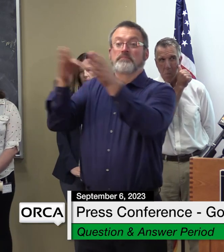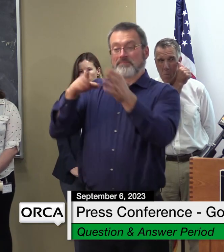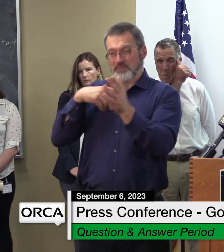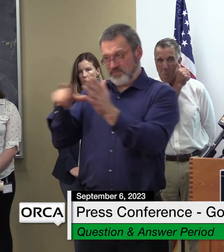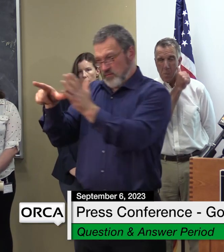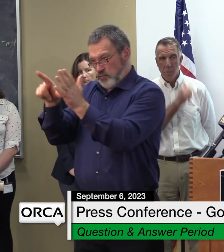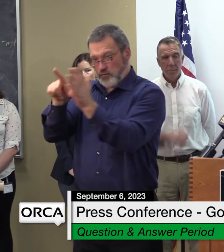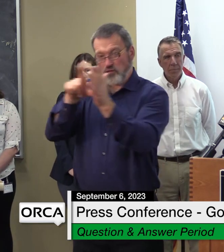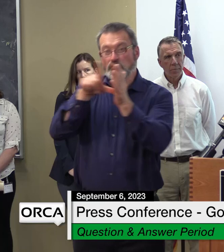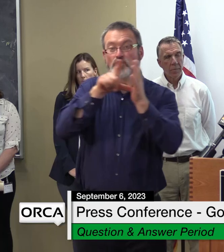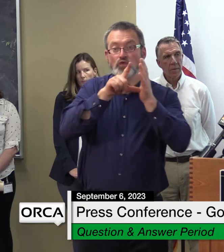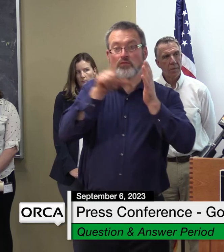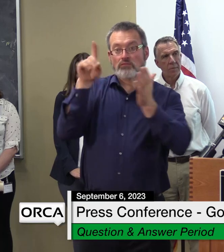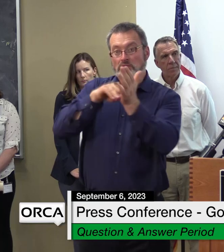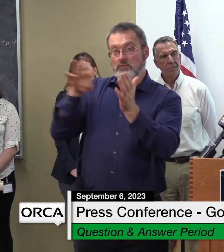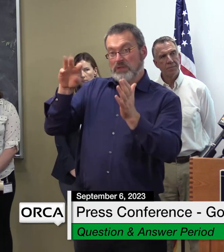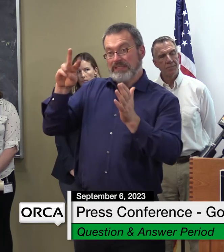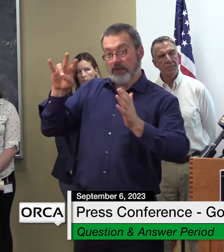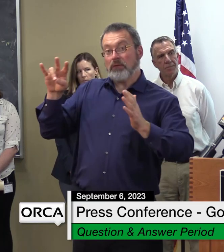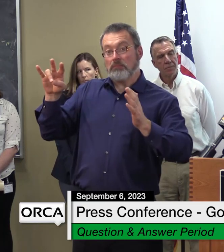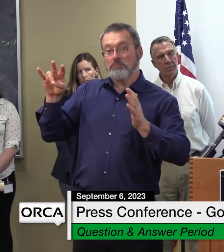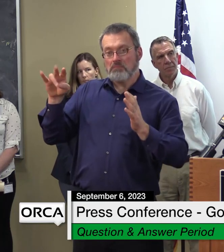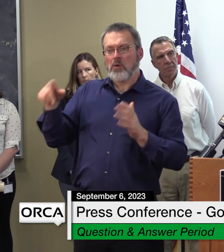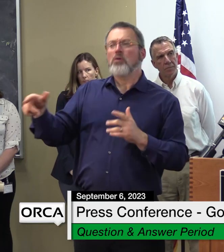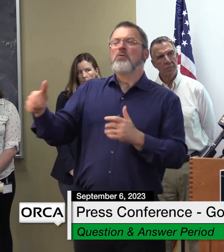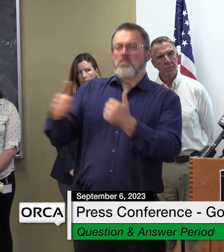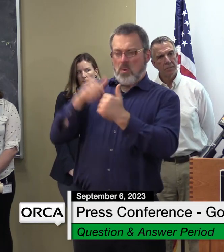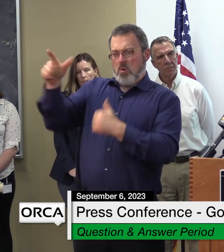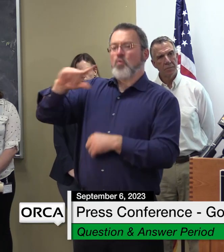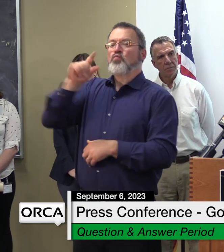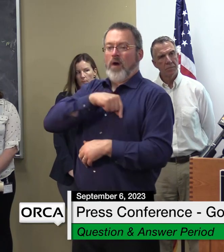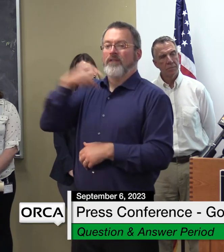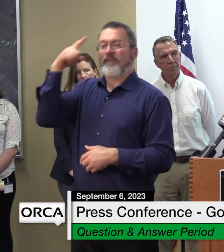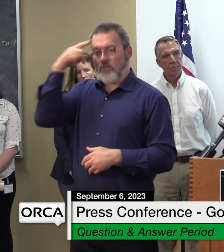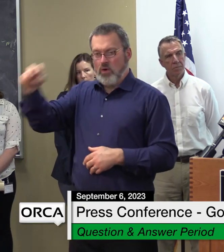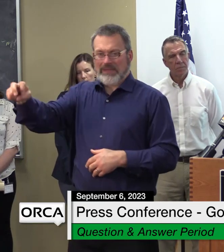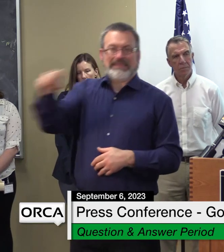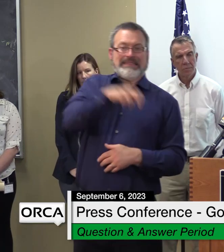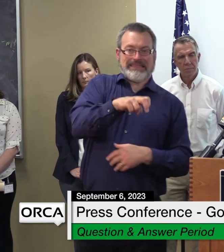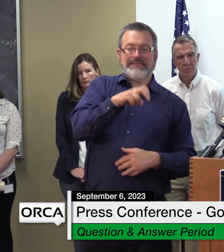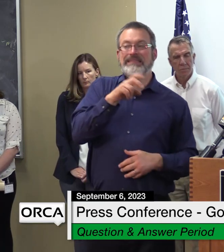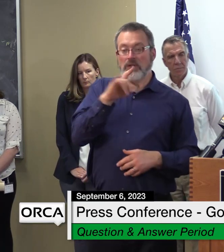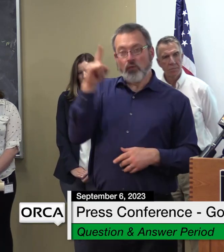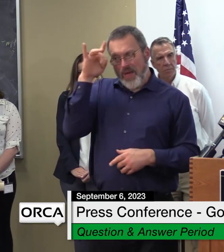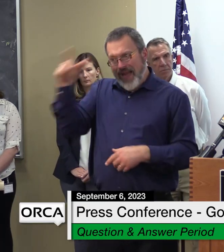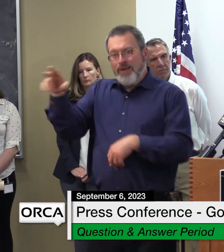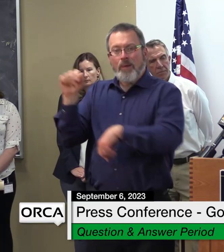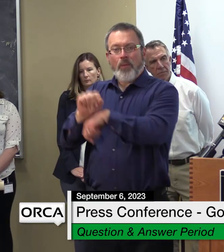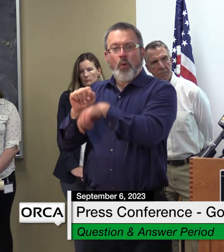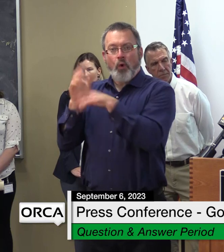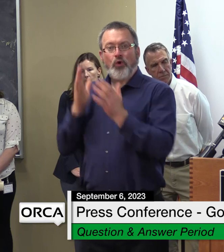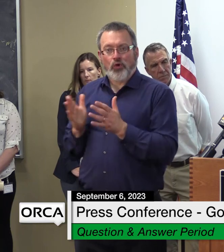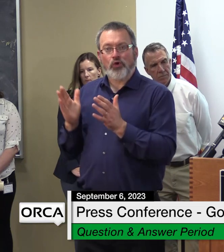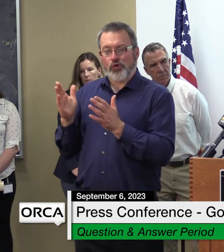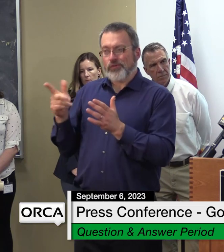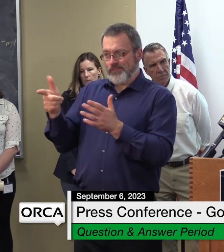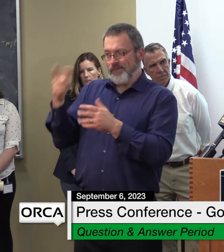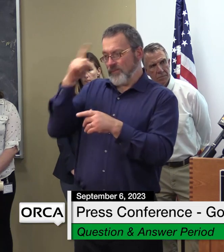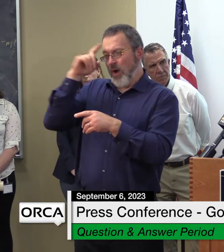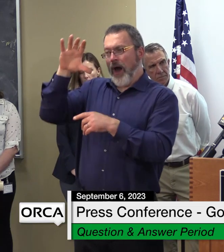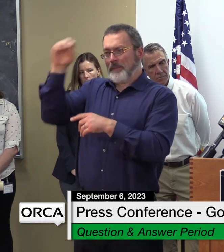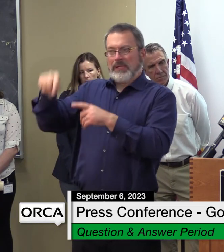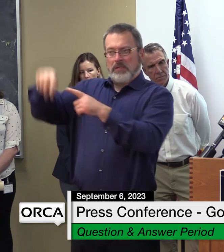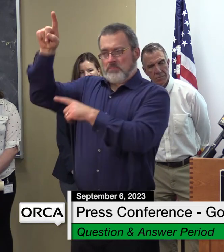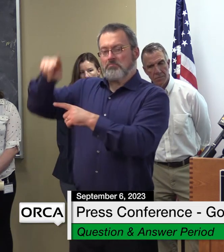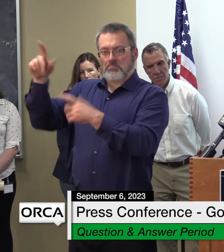most of those people became eligible for unemployment because they were employees of a company. The total number